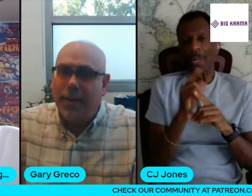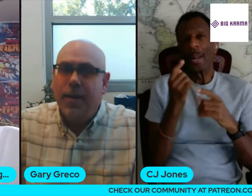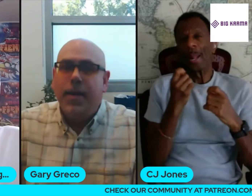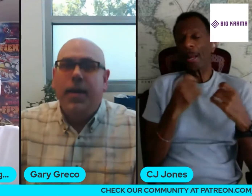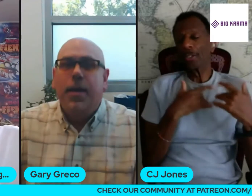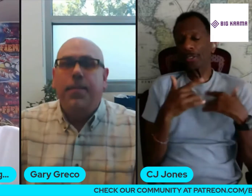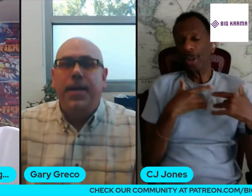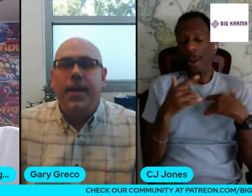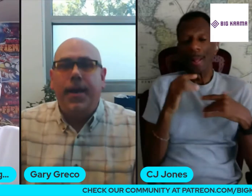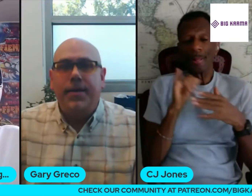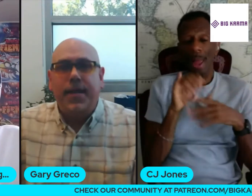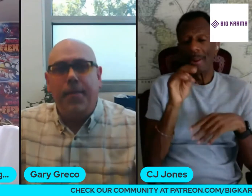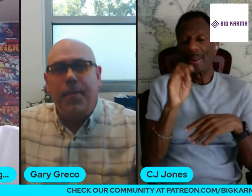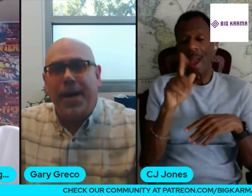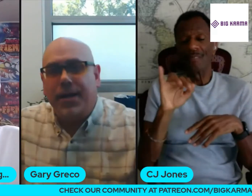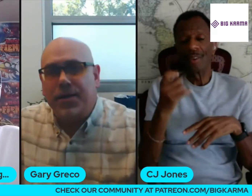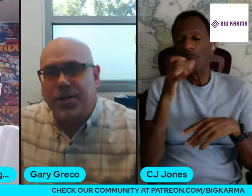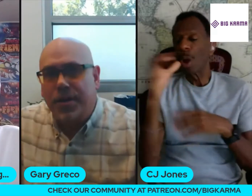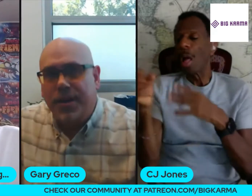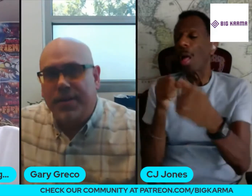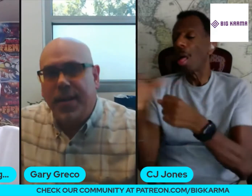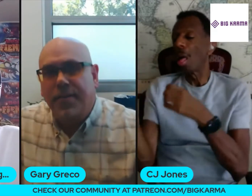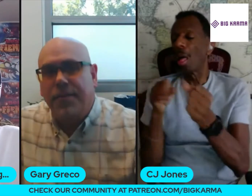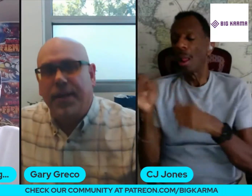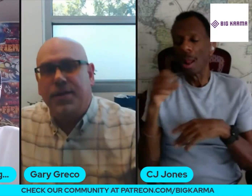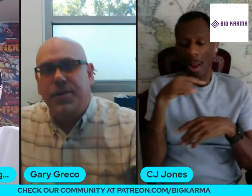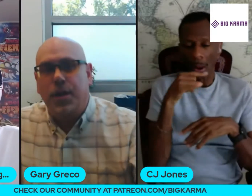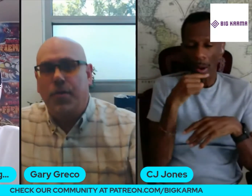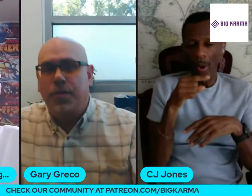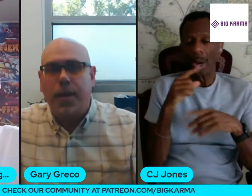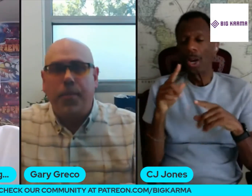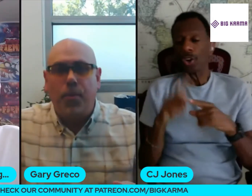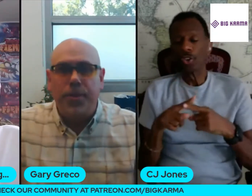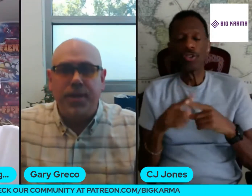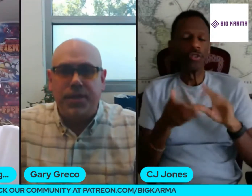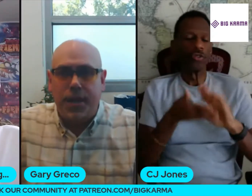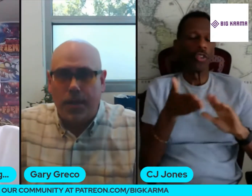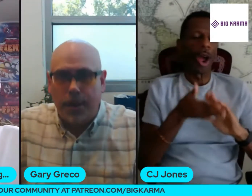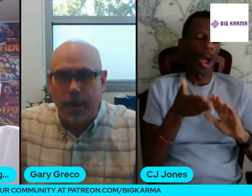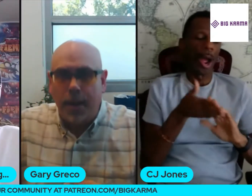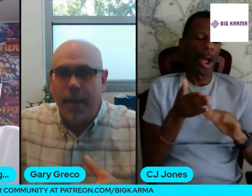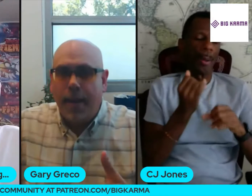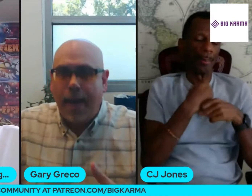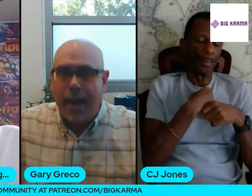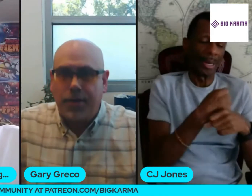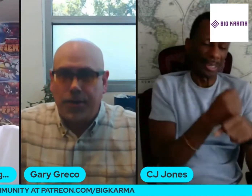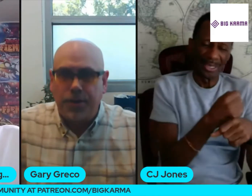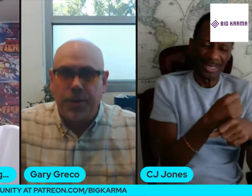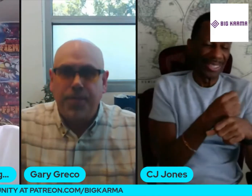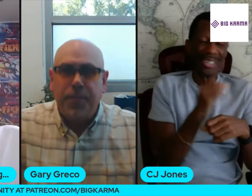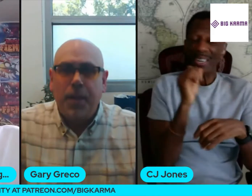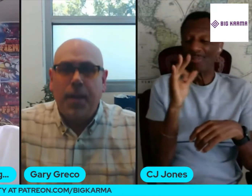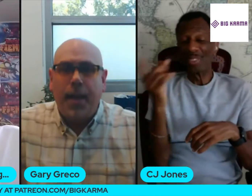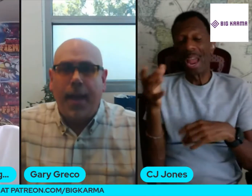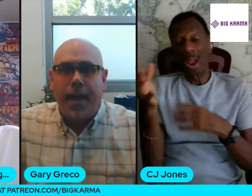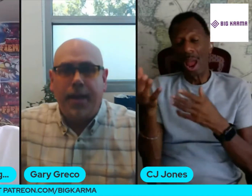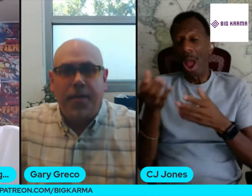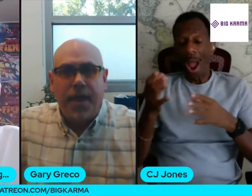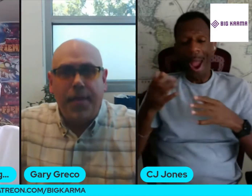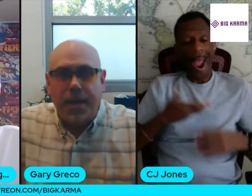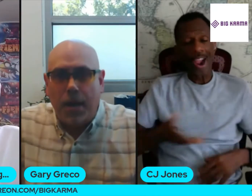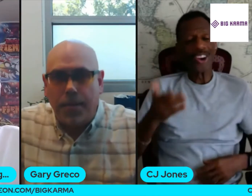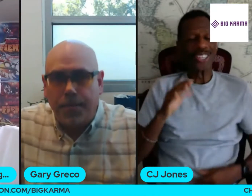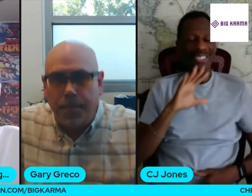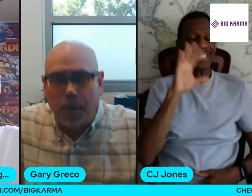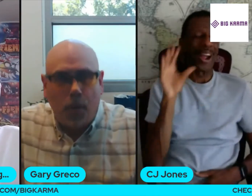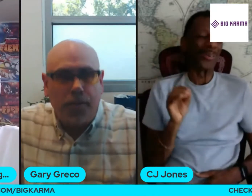well. Because my concern is Netflix, they pull these hearing actors and